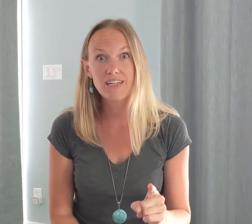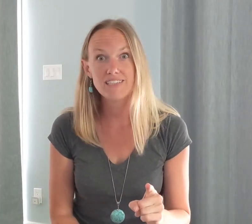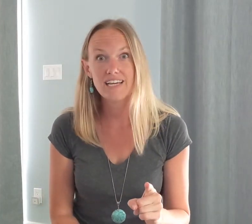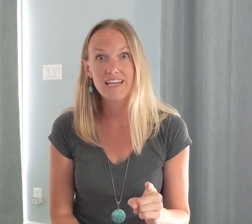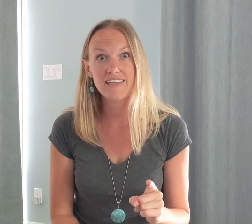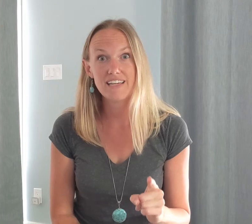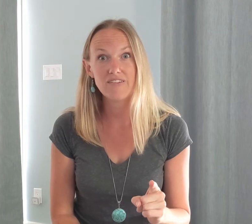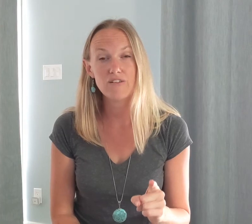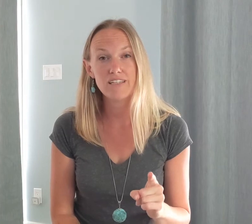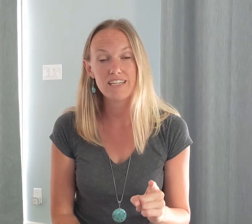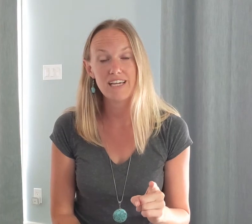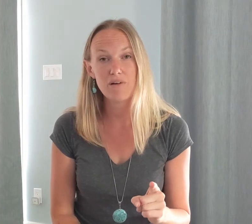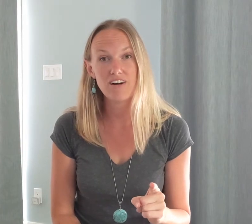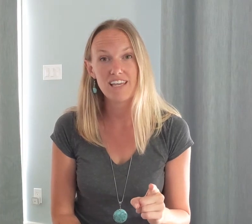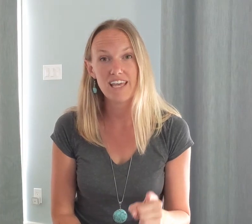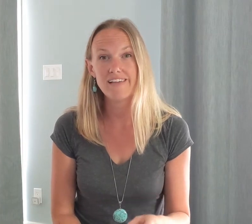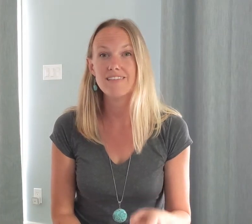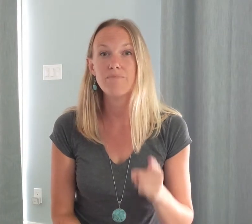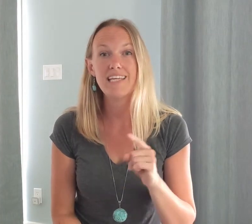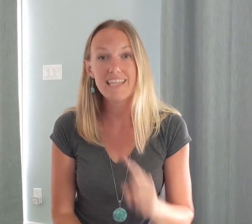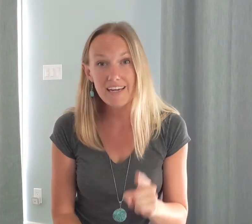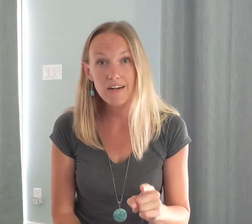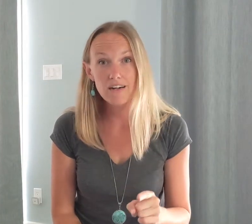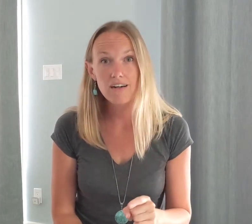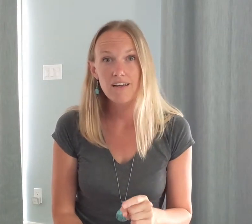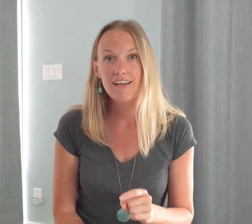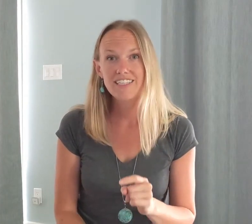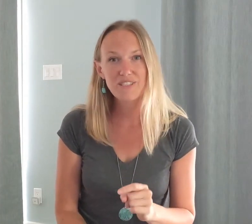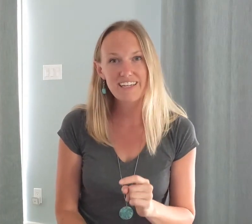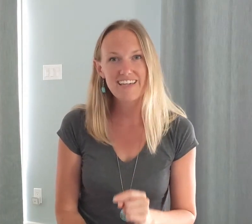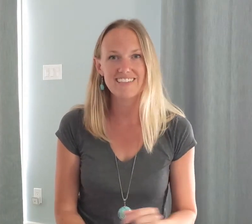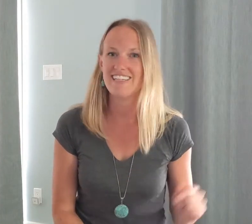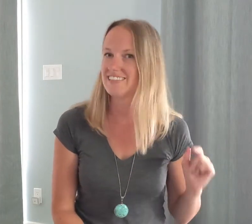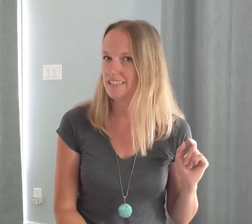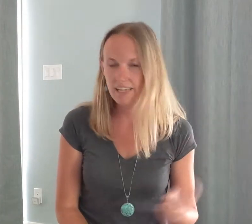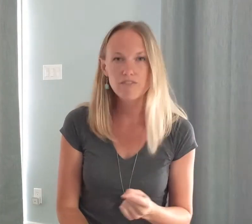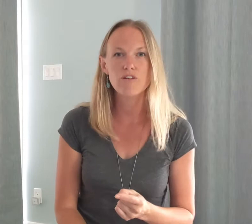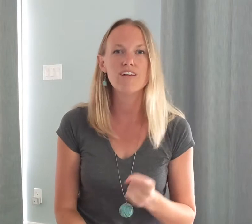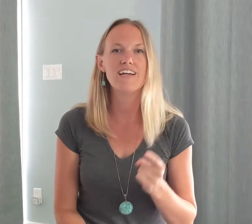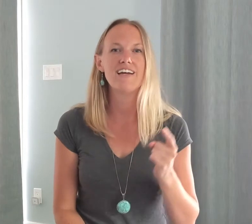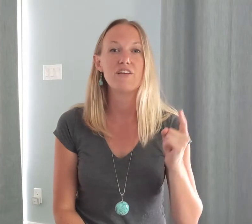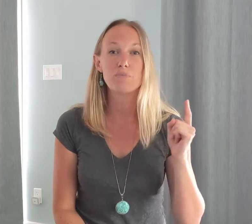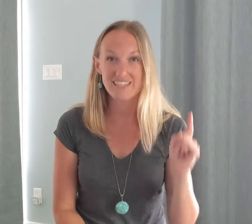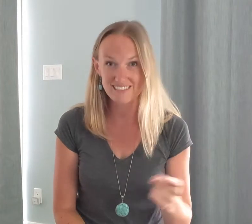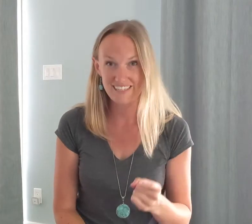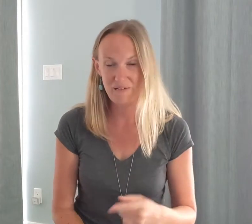it said the King of Glory, the King above all kings. But here it's tricky because it says the King of Glory and then repeats the King of